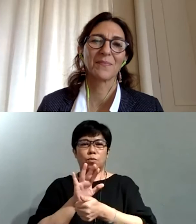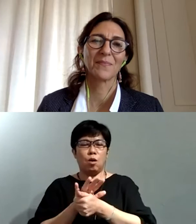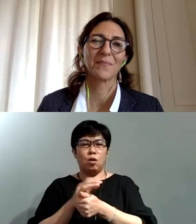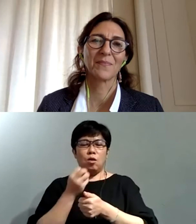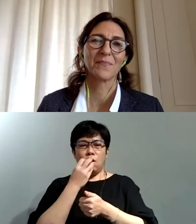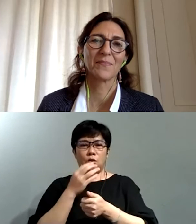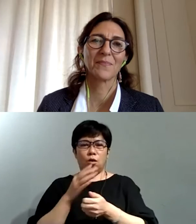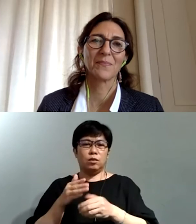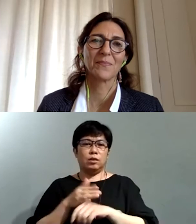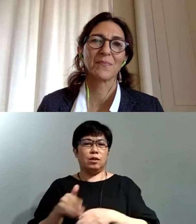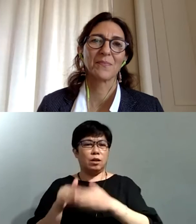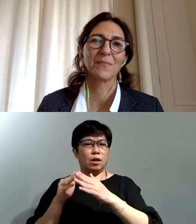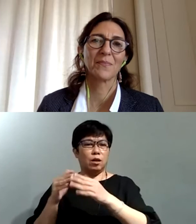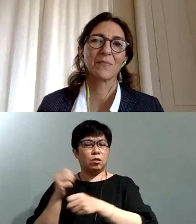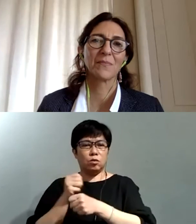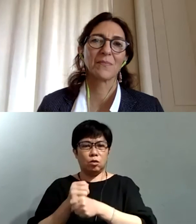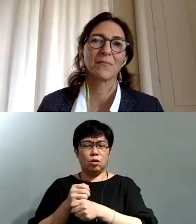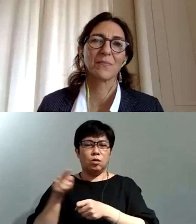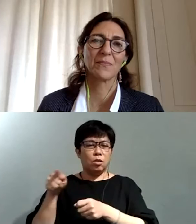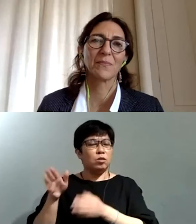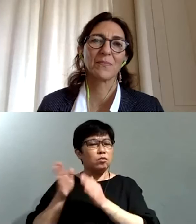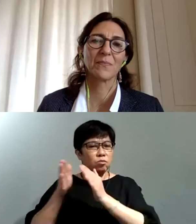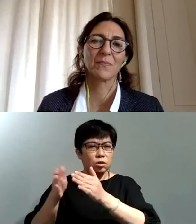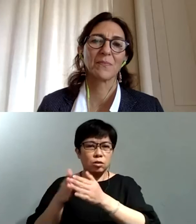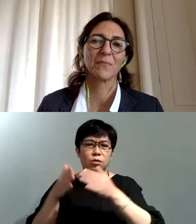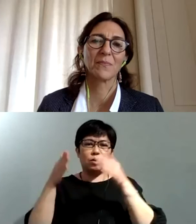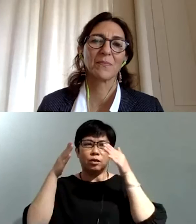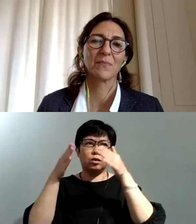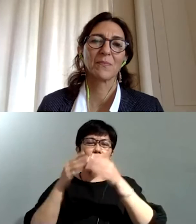focusing on conducting opinion polls.